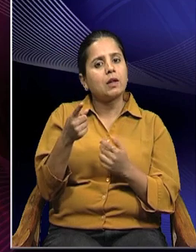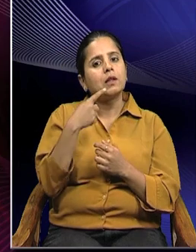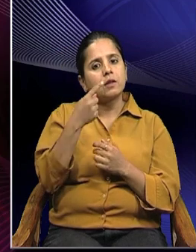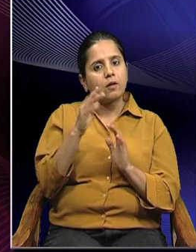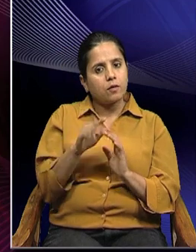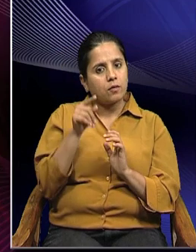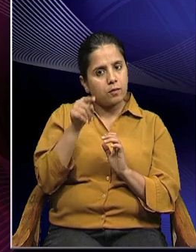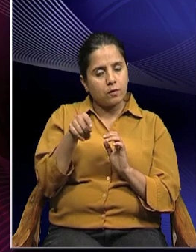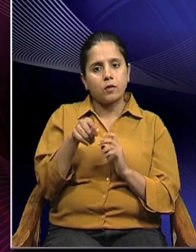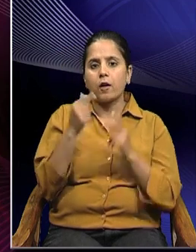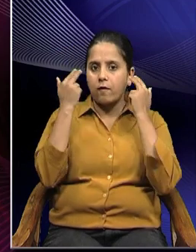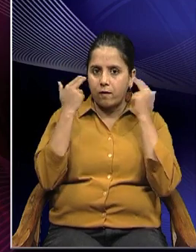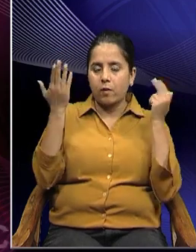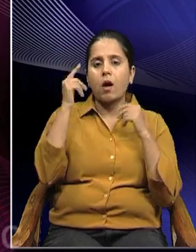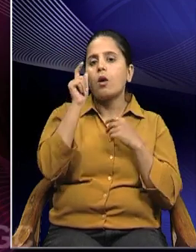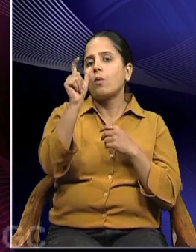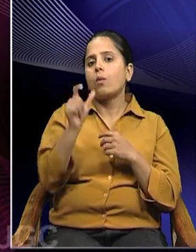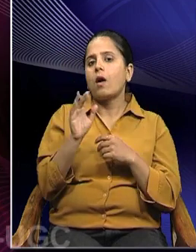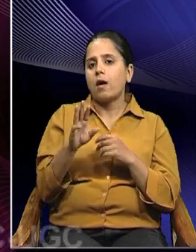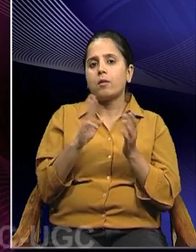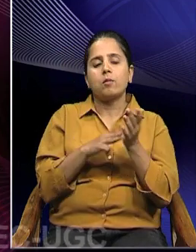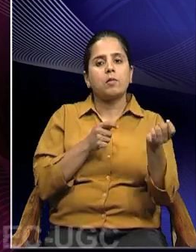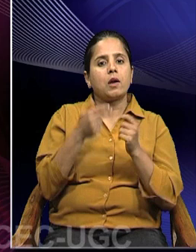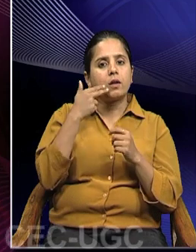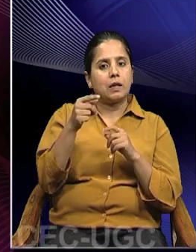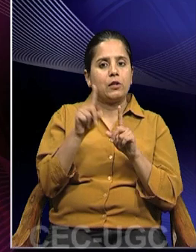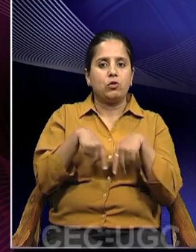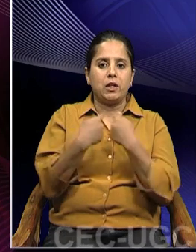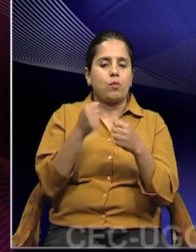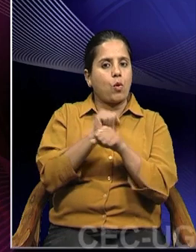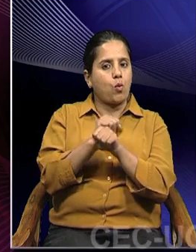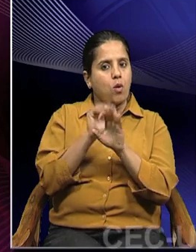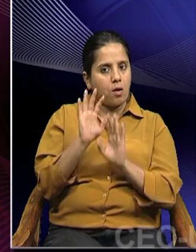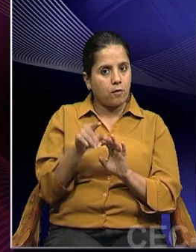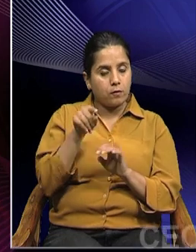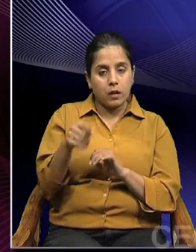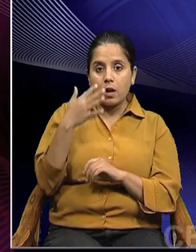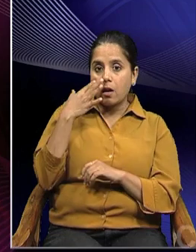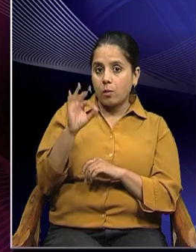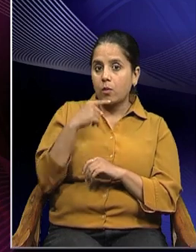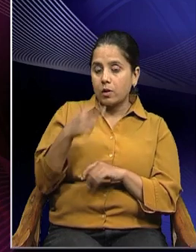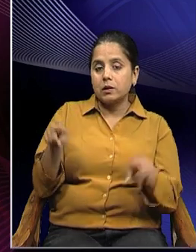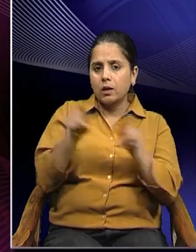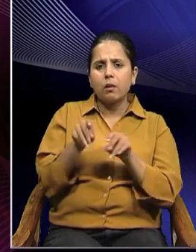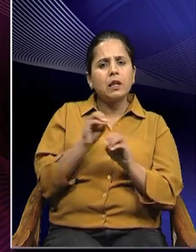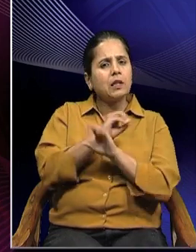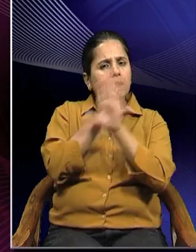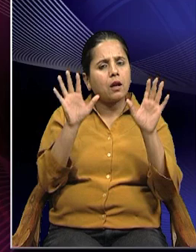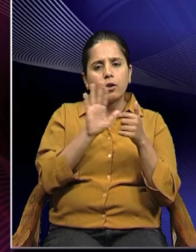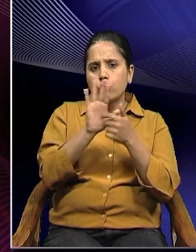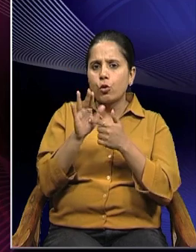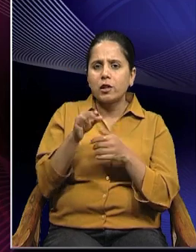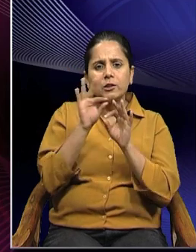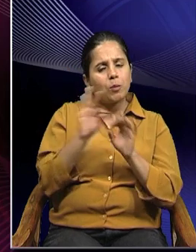that there is a popular jargon in management called teamwork, and the importance of the same is clearly indicated in a